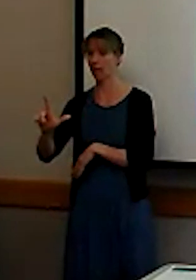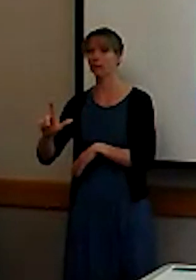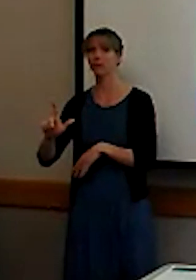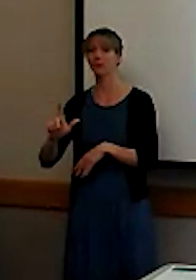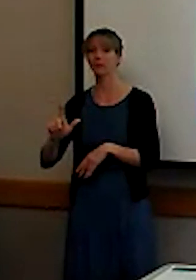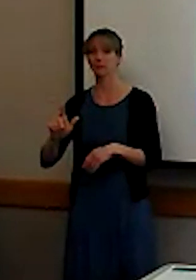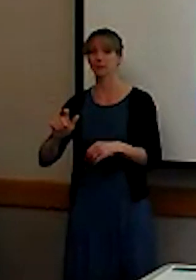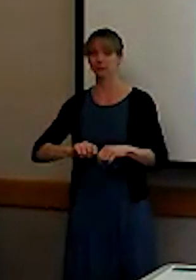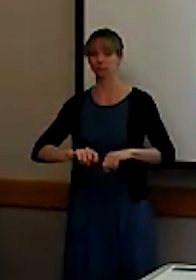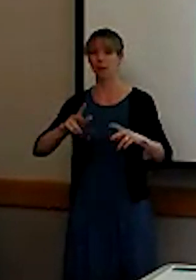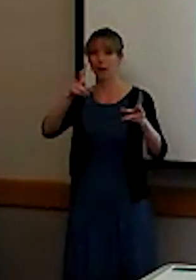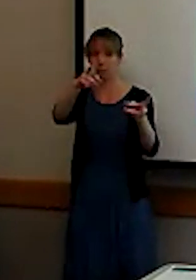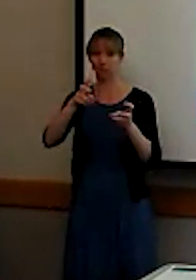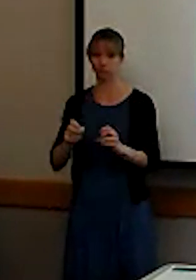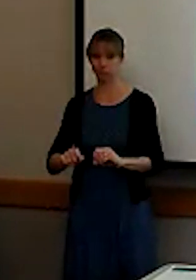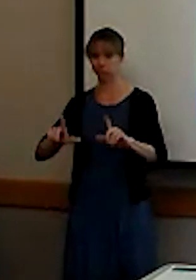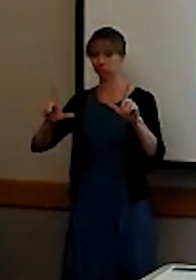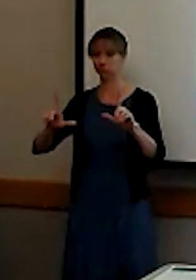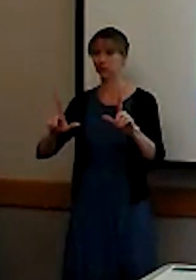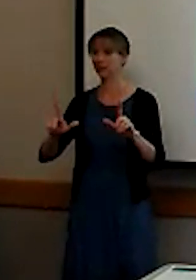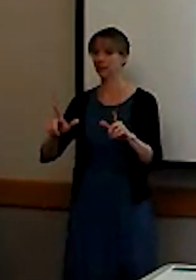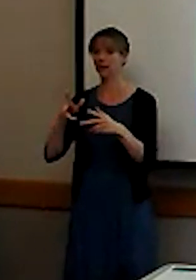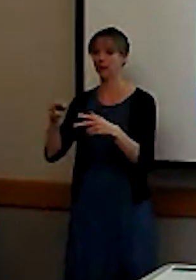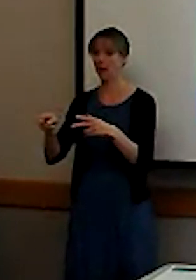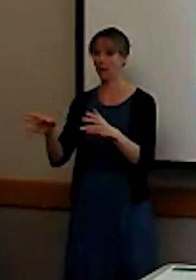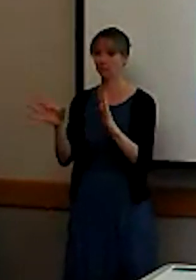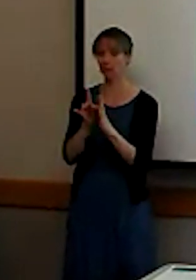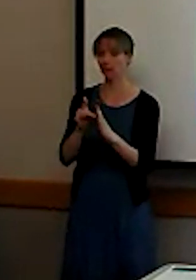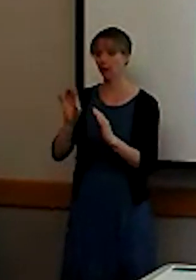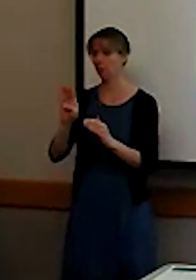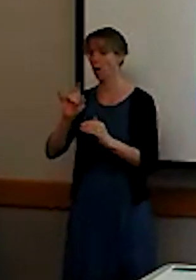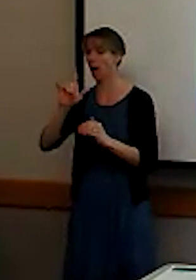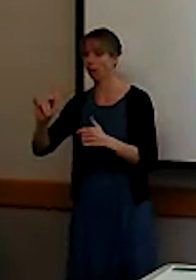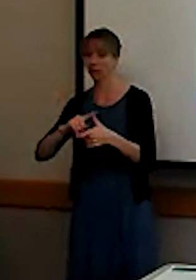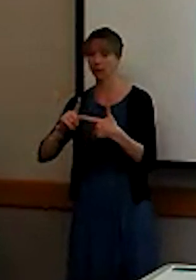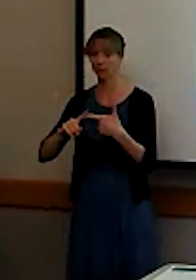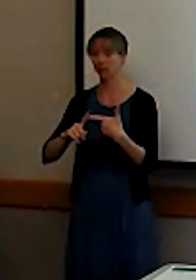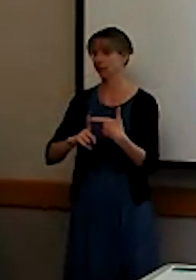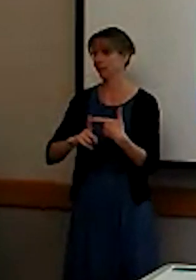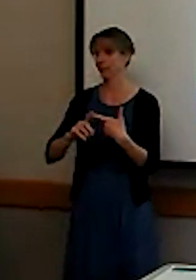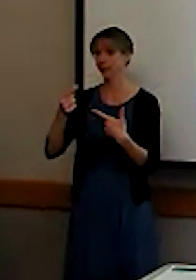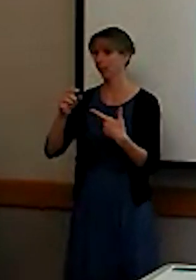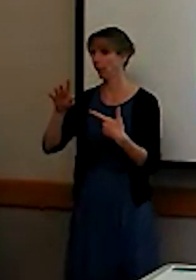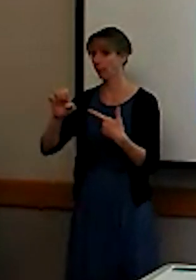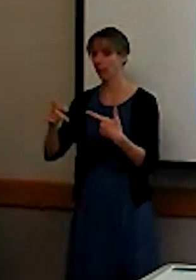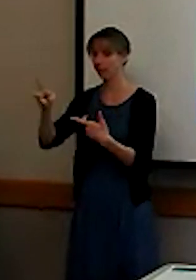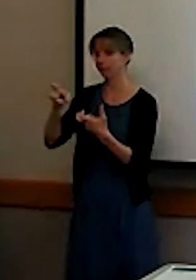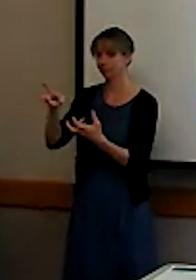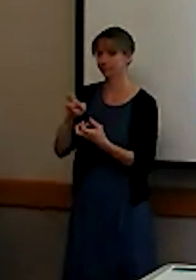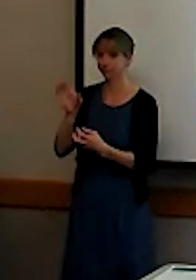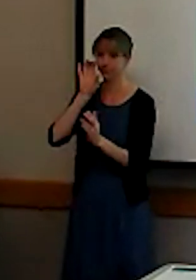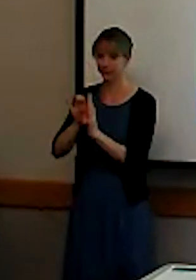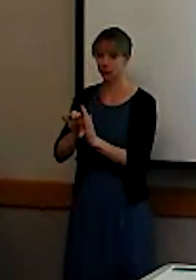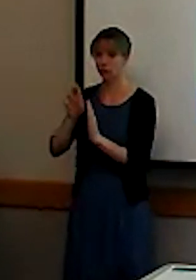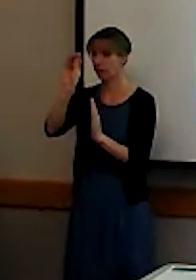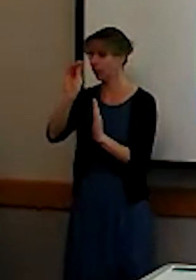to the Kroger app, would take a picture, cut and paste broccoli or even Google and do all these things.